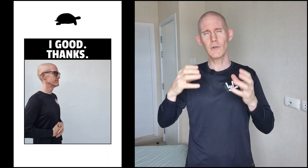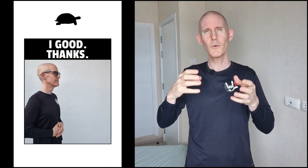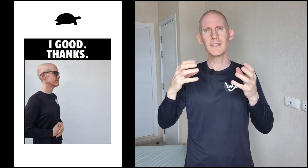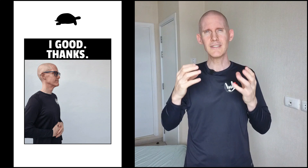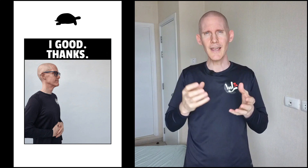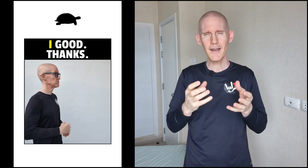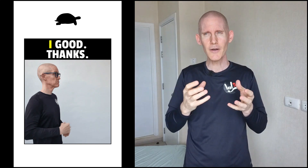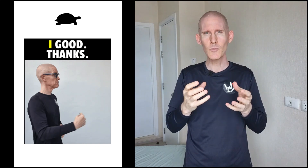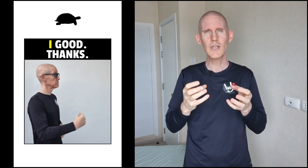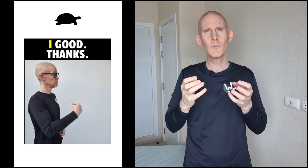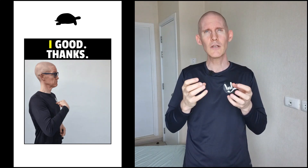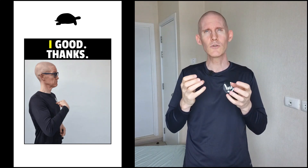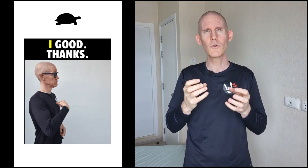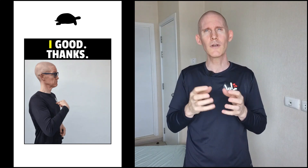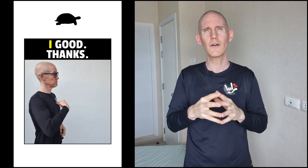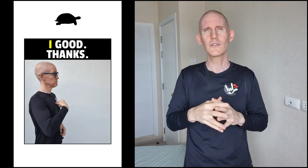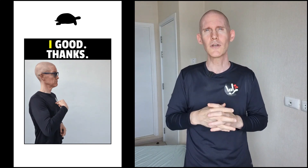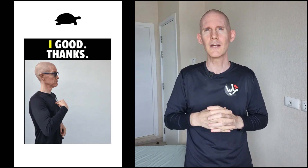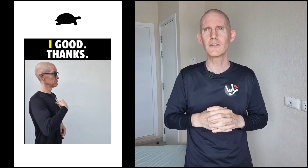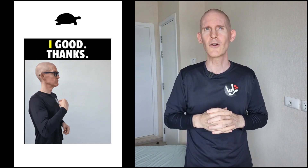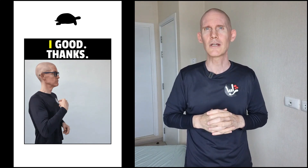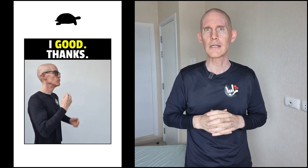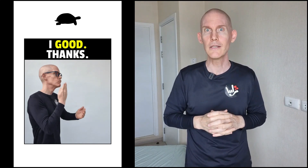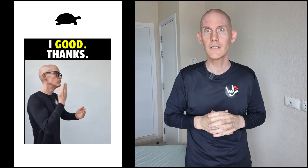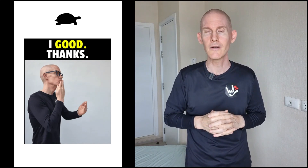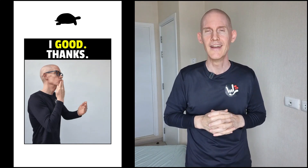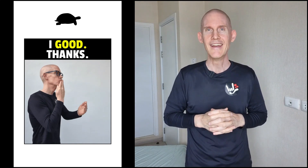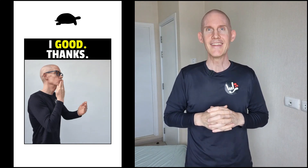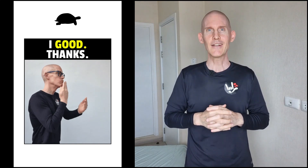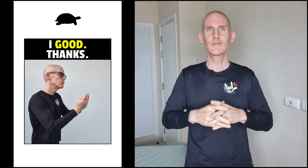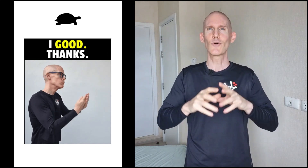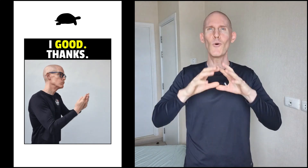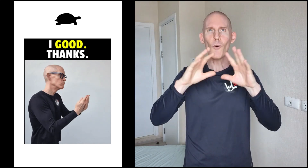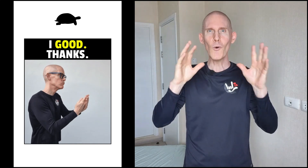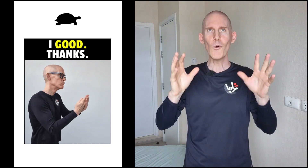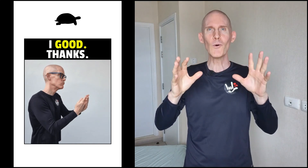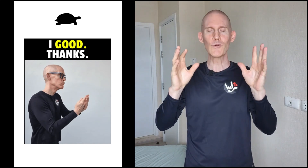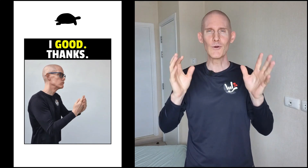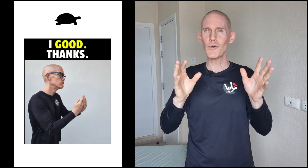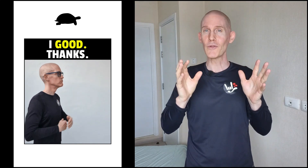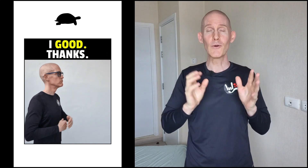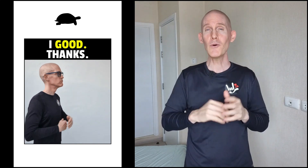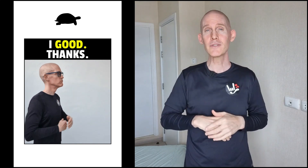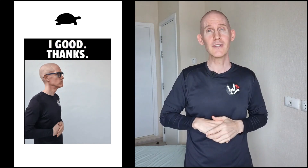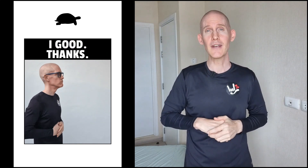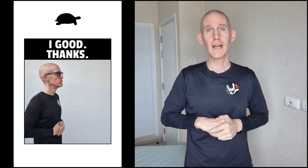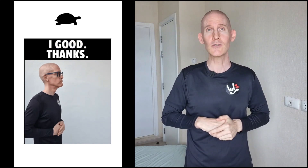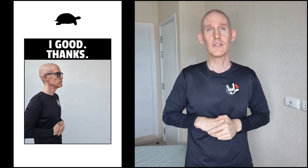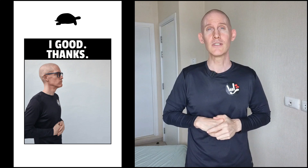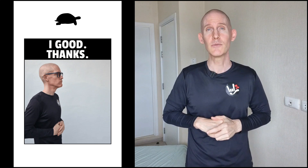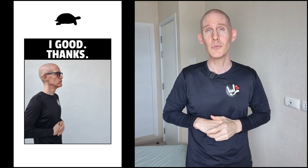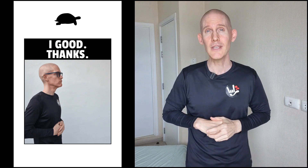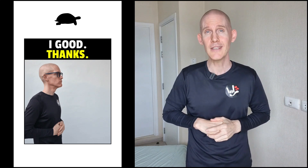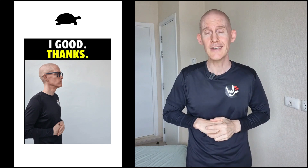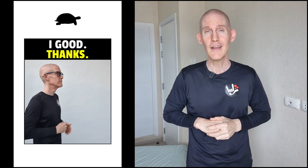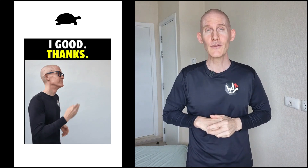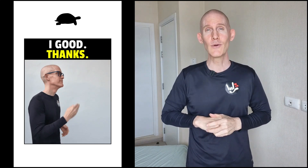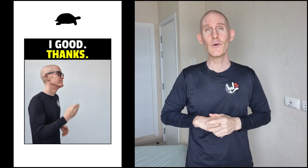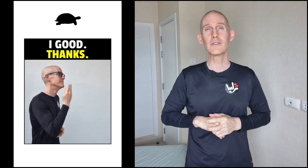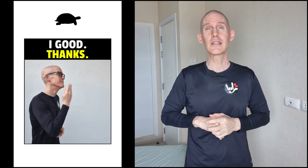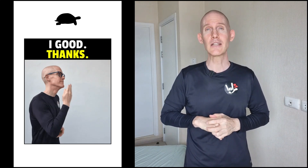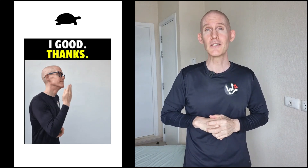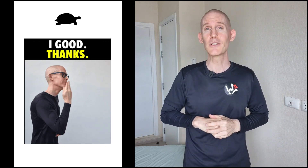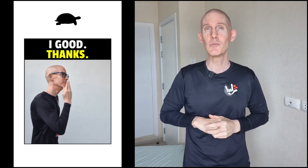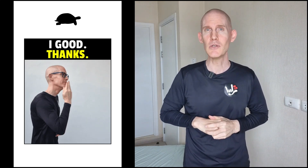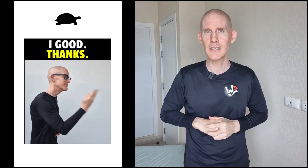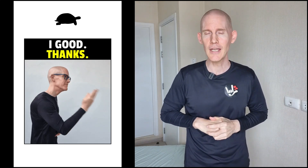we slow it down, we can make sure that our signs are clear. That's the whole goal. The goal is not actually speed, the